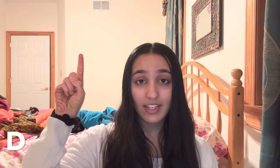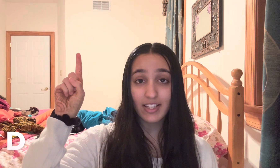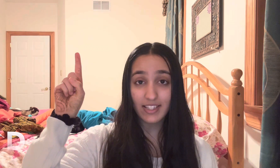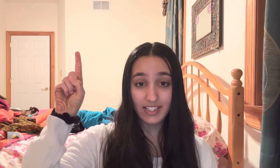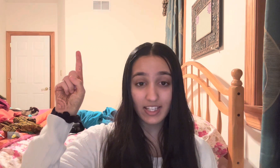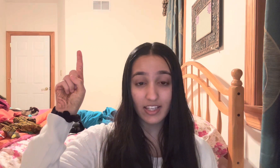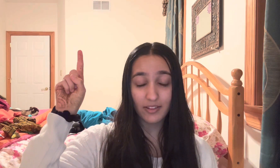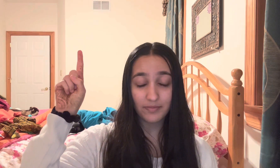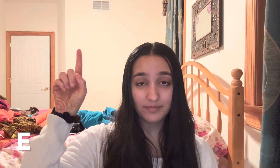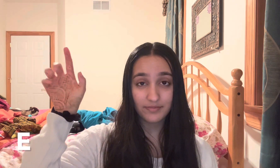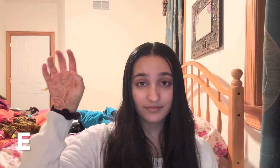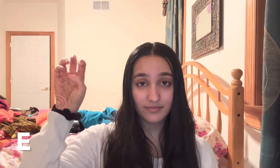D,